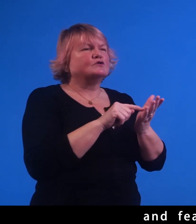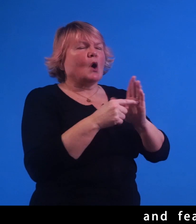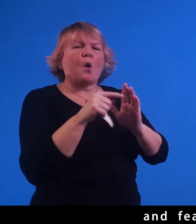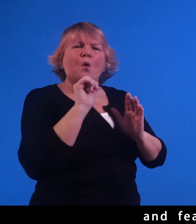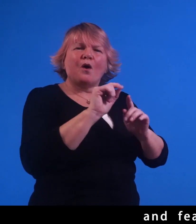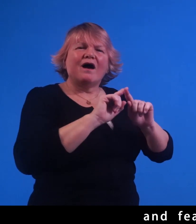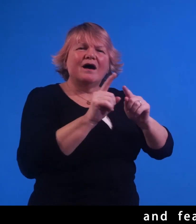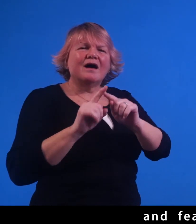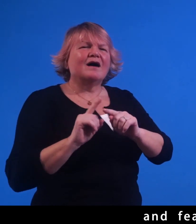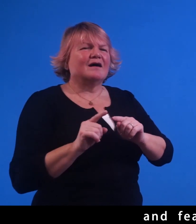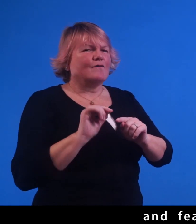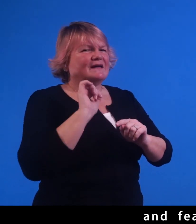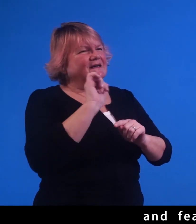feature the names of his prominent works.